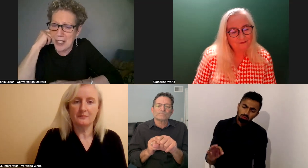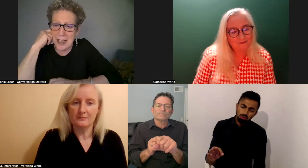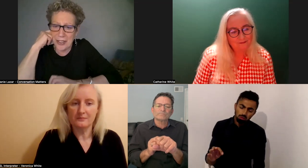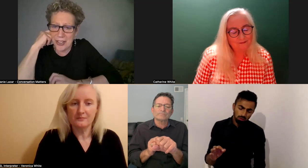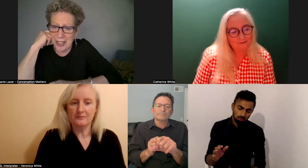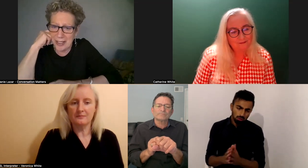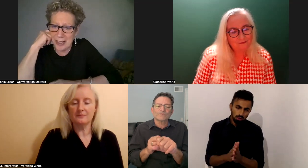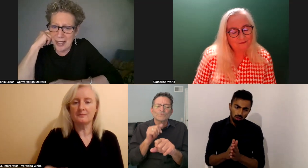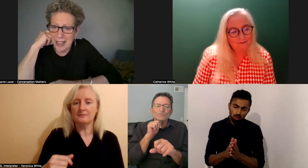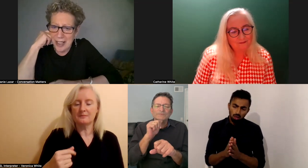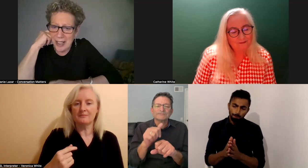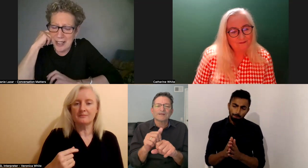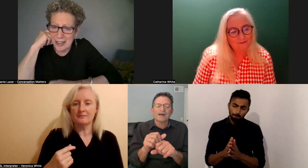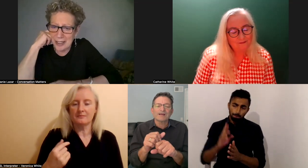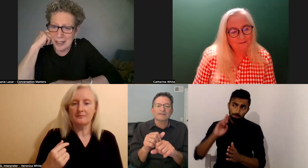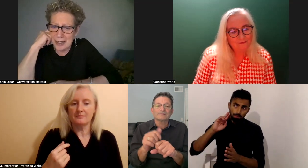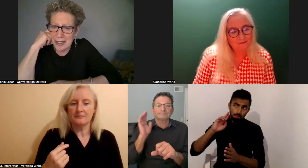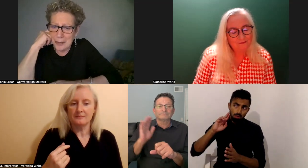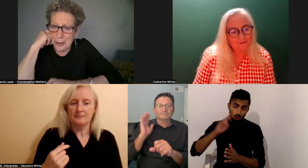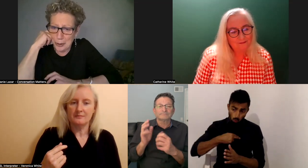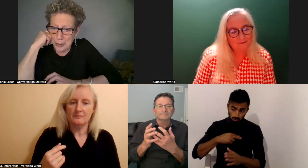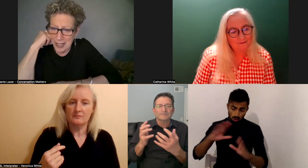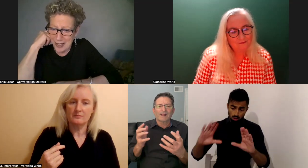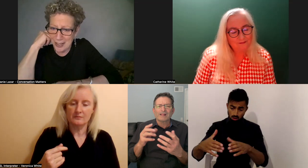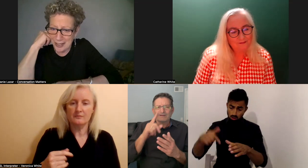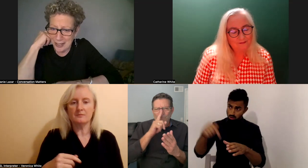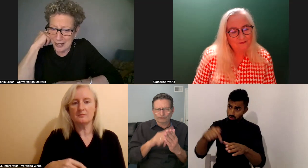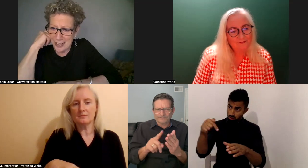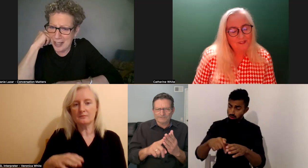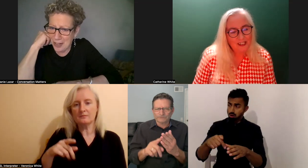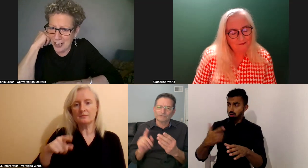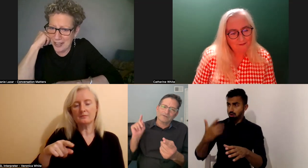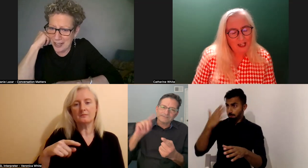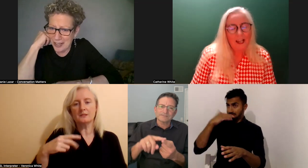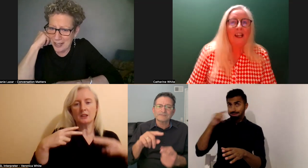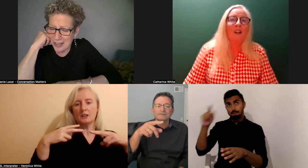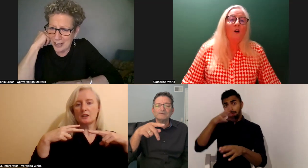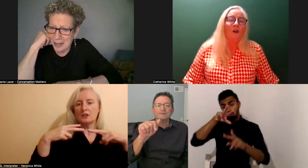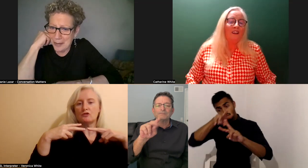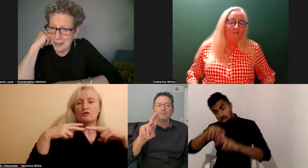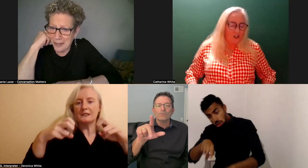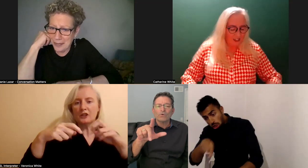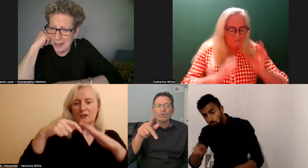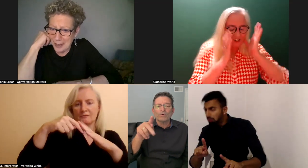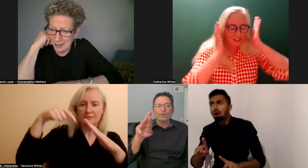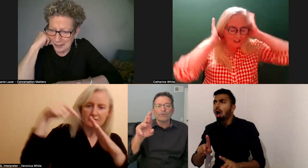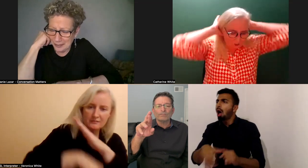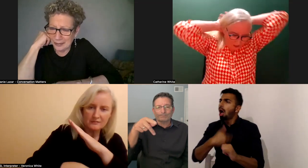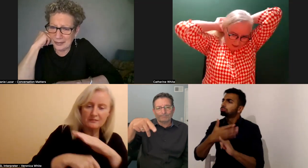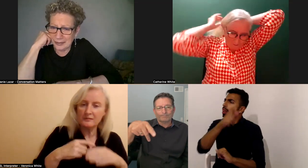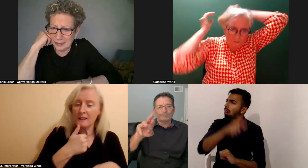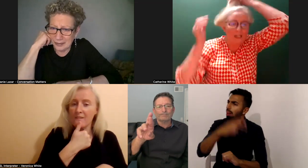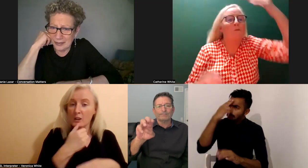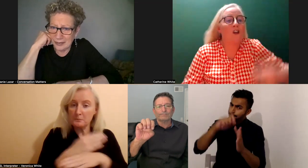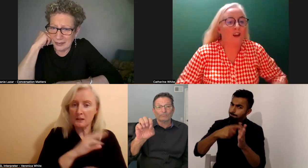in-depth research done until Paul Preston. Is that right? It first started